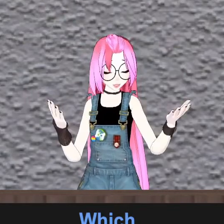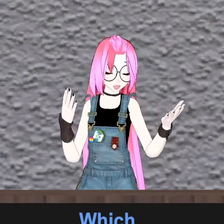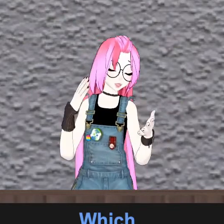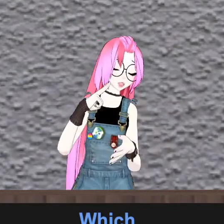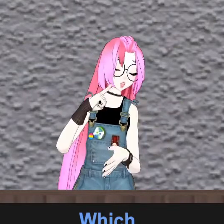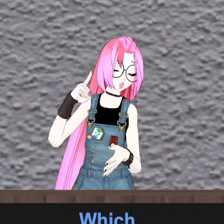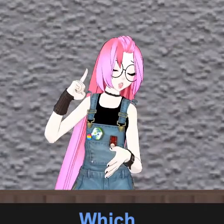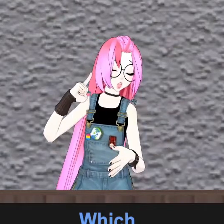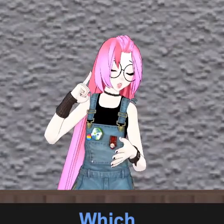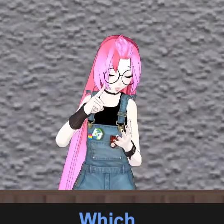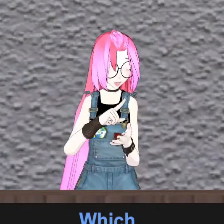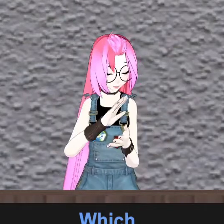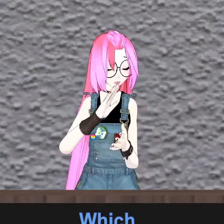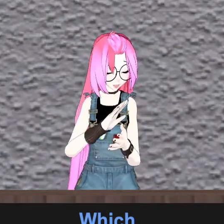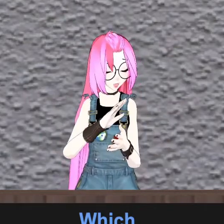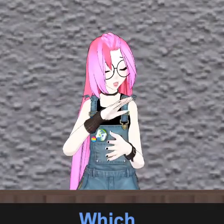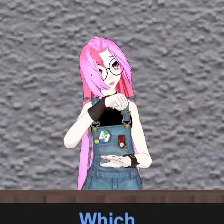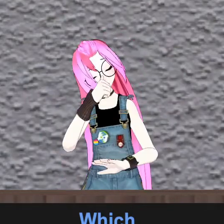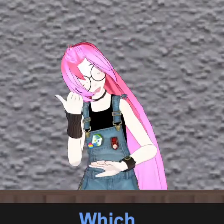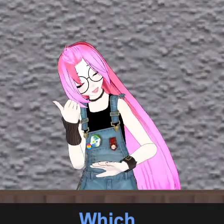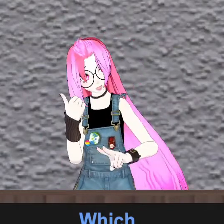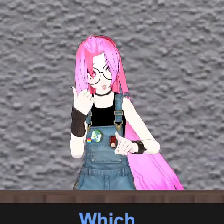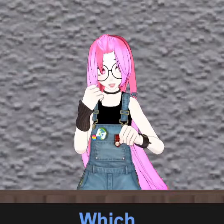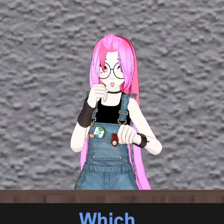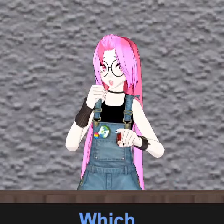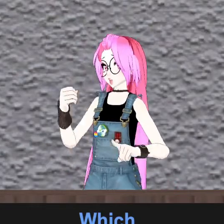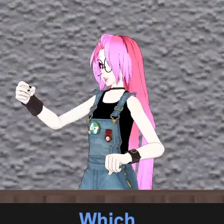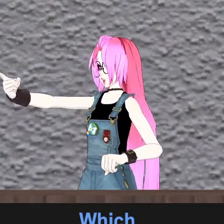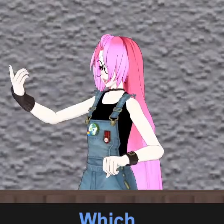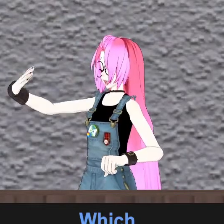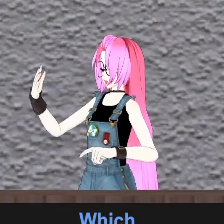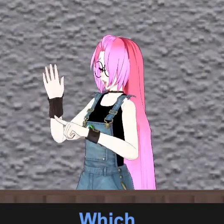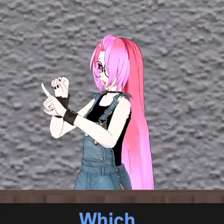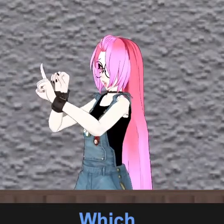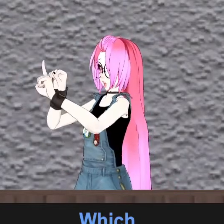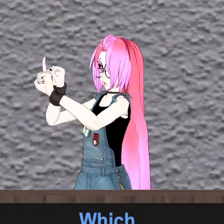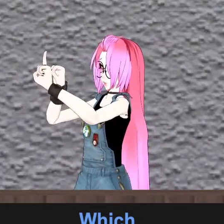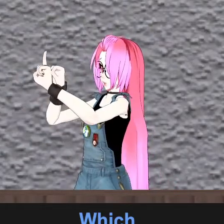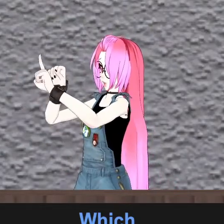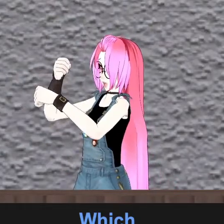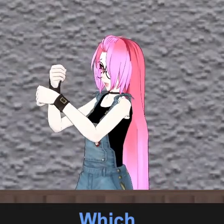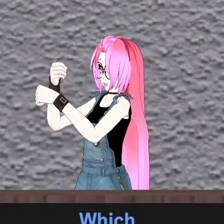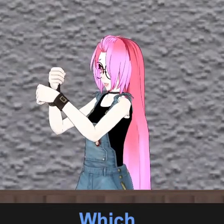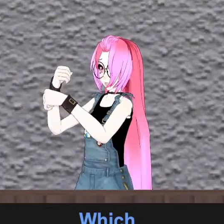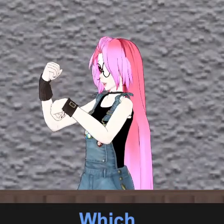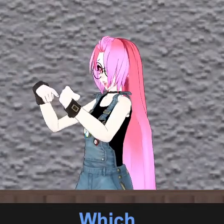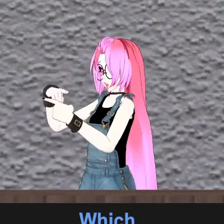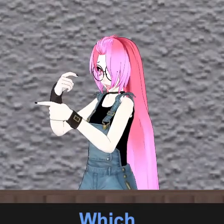sign deaf schools. You can either sign deaf or school, and there's another way where I'm going to ask you to come up because it needs eye hands, and I can't do